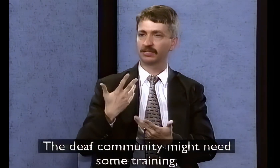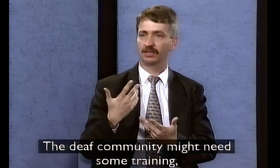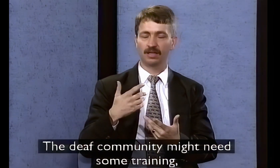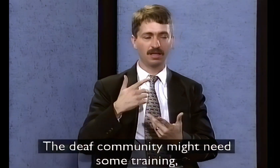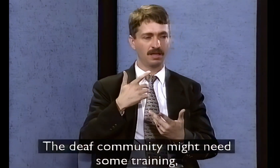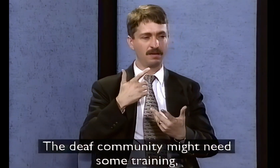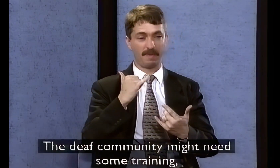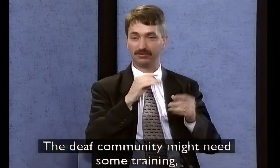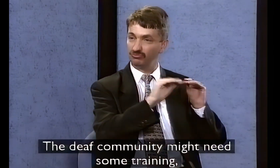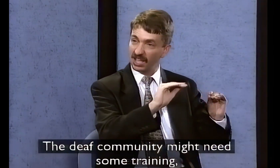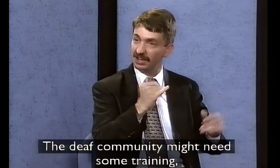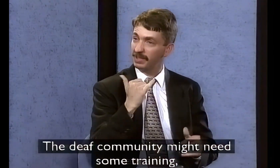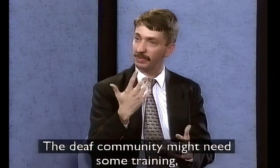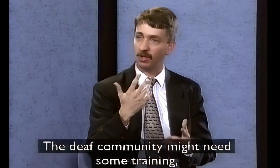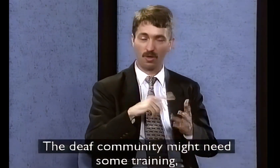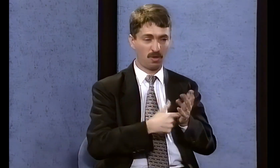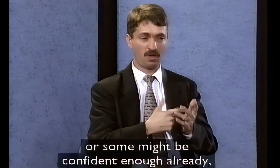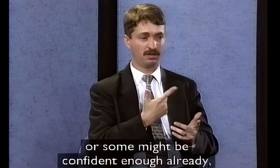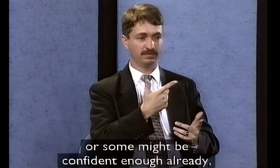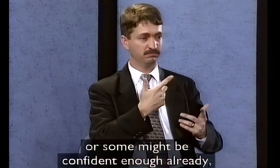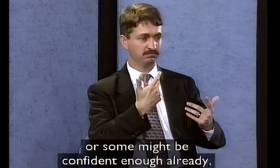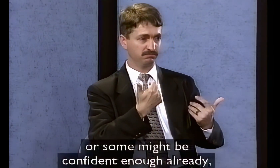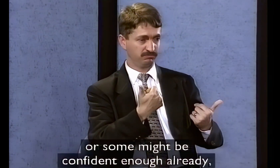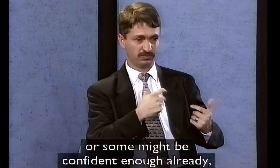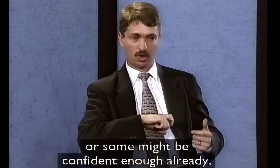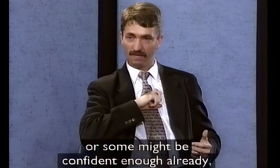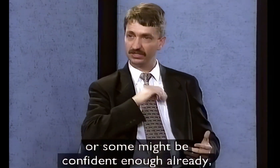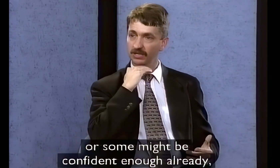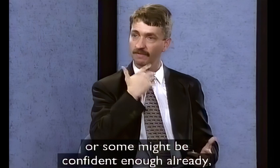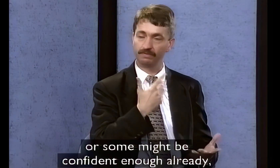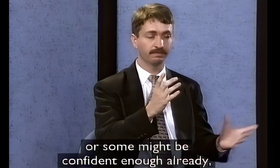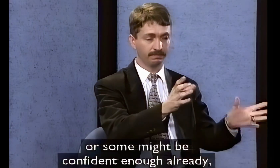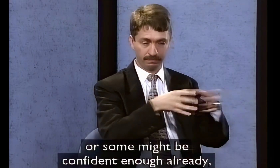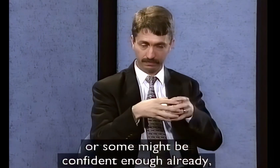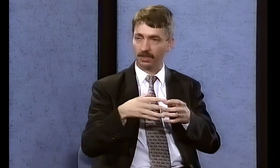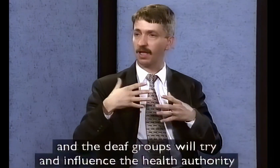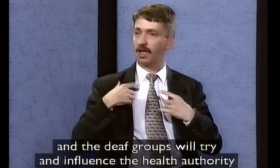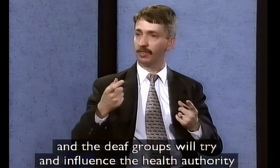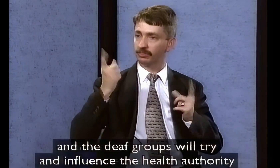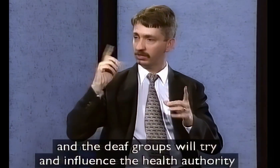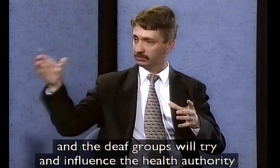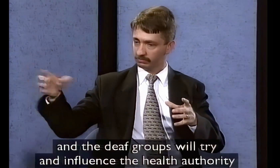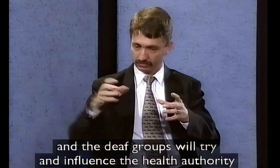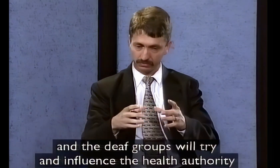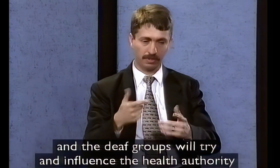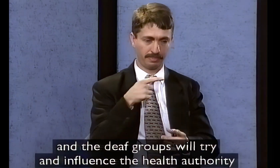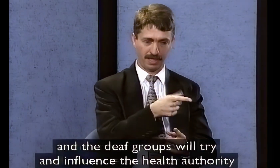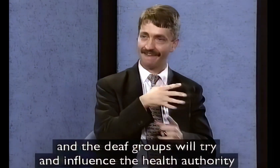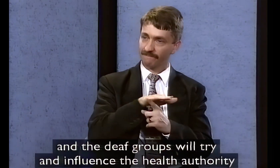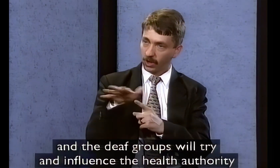deaf community might need some training, or some might be confident enough in what they know already, and the deaf groups will try and discuss and influence